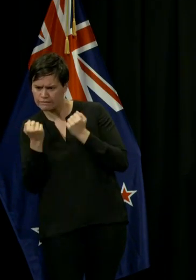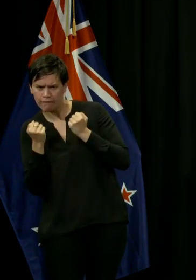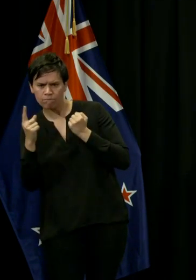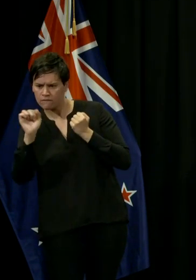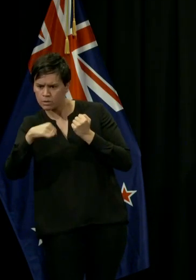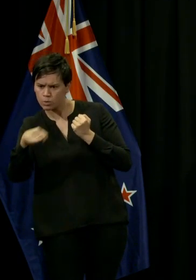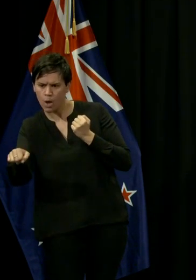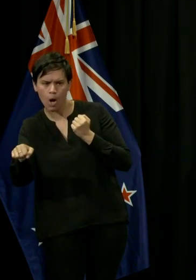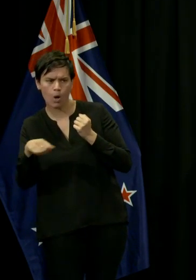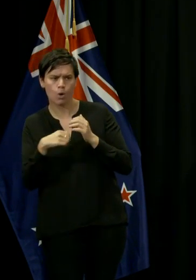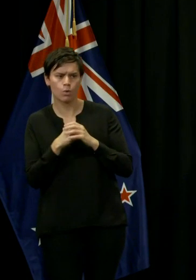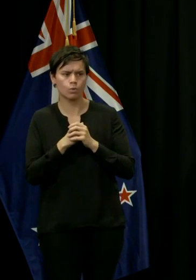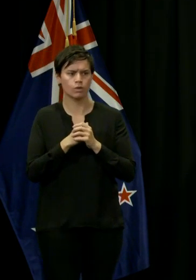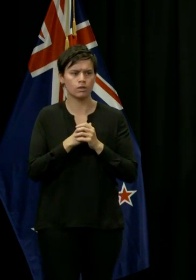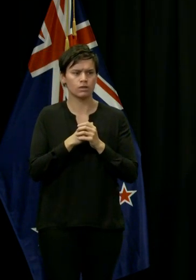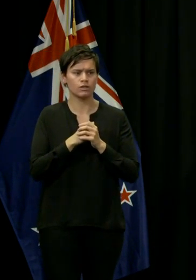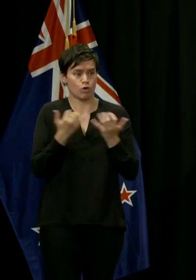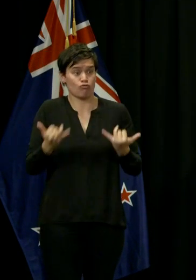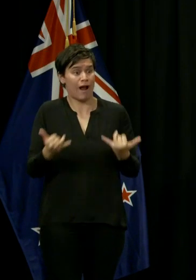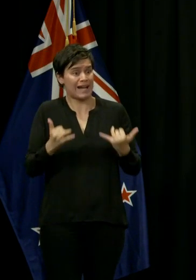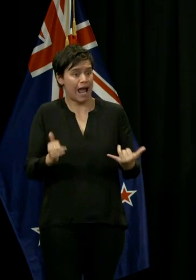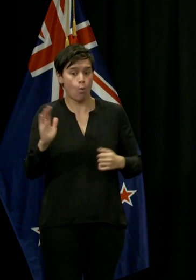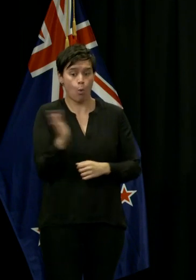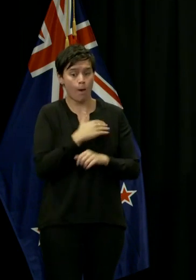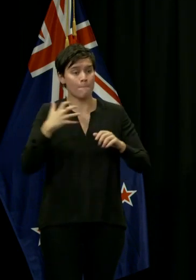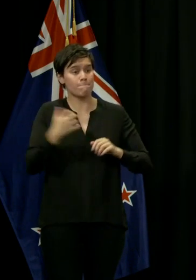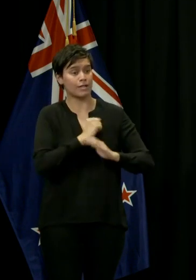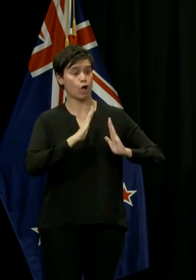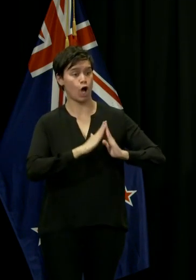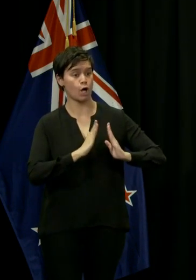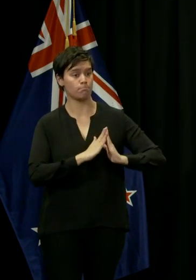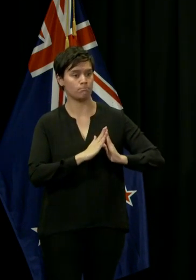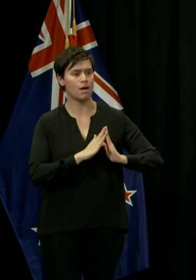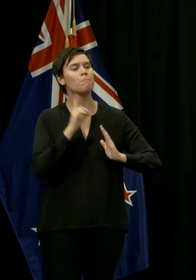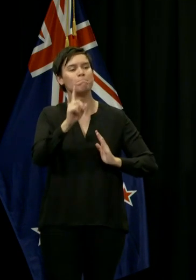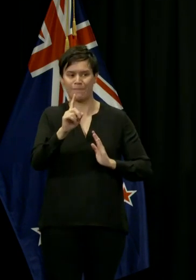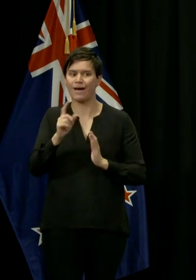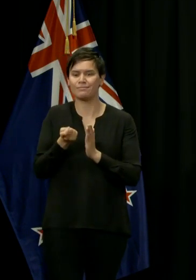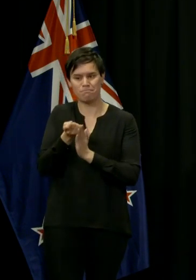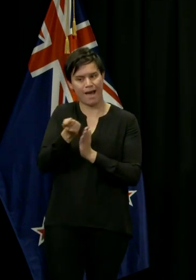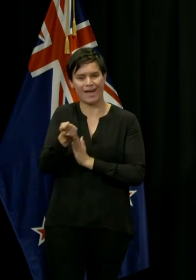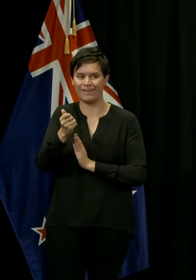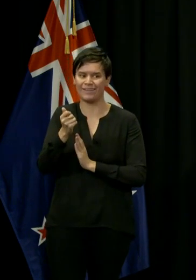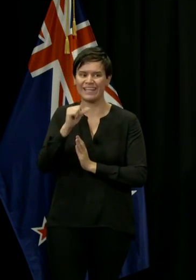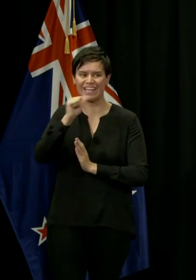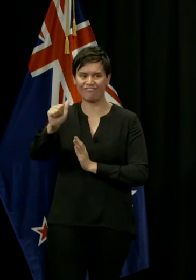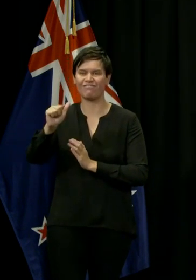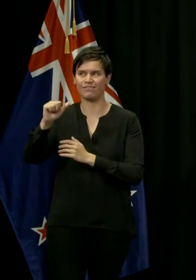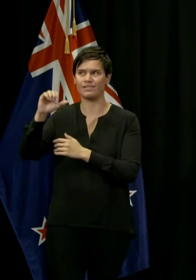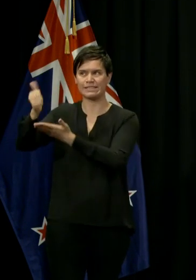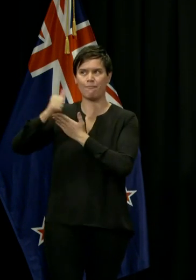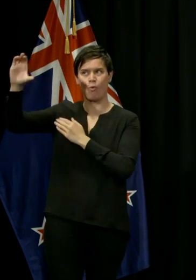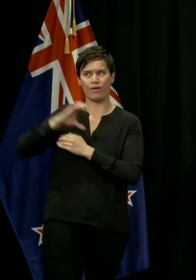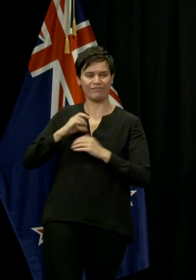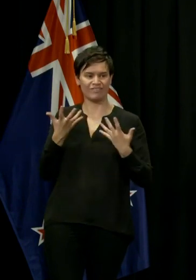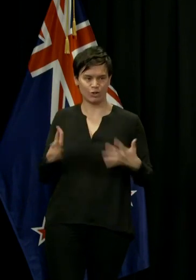for the threshold of work doesn't apply in a period where everyone's required to be at home. Yeah. And as I said, we will continue to look at further measures as well. Yeah.